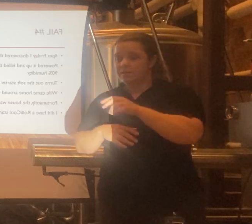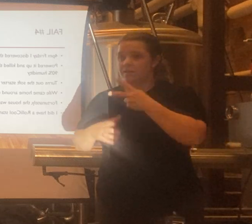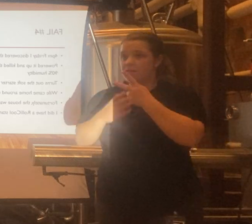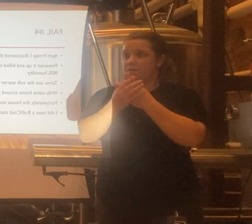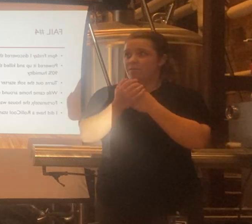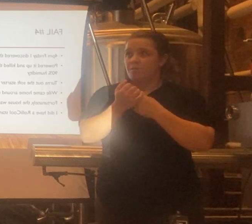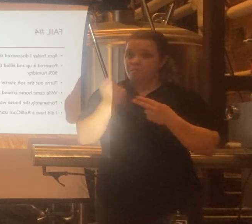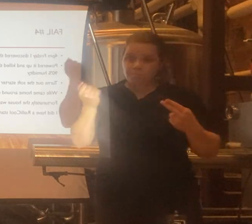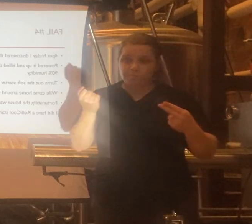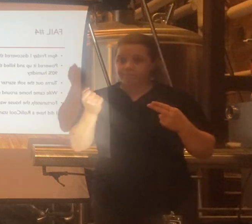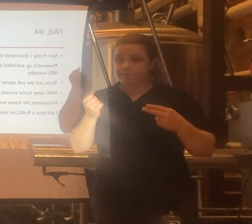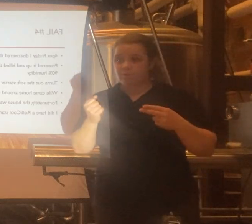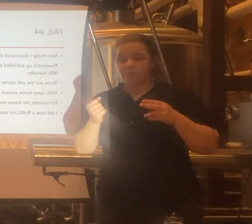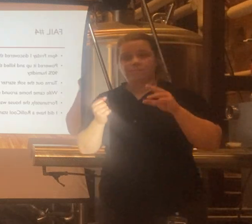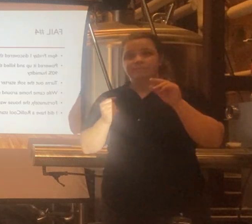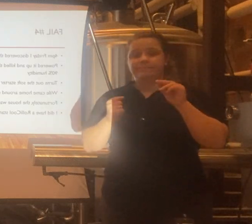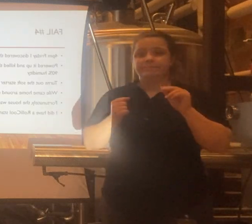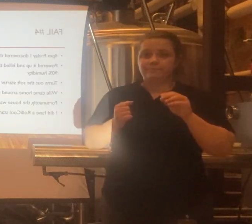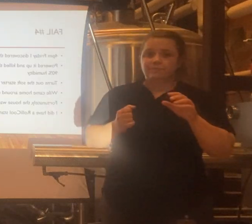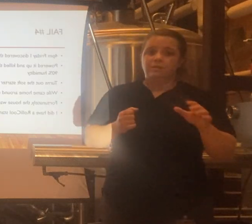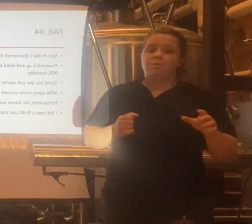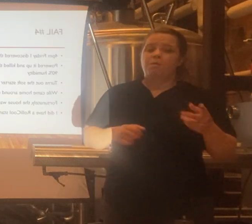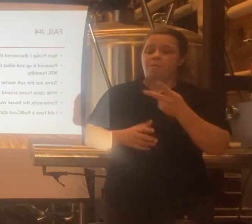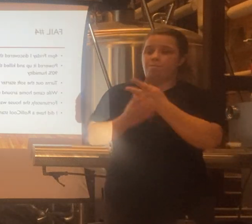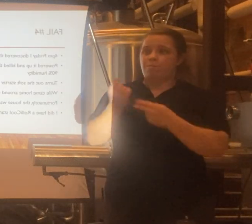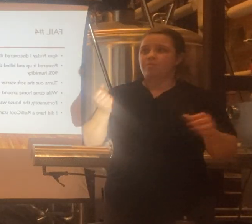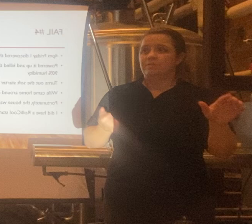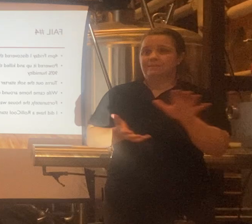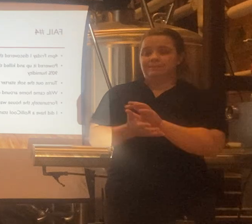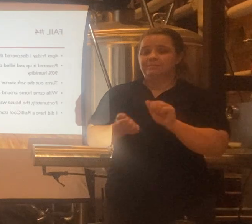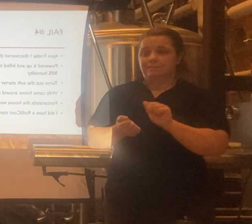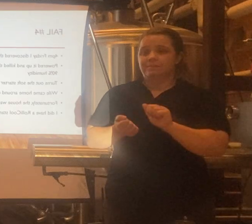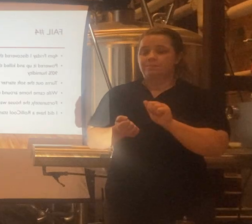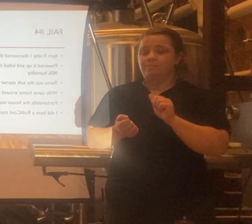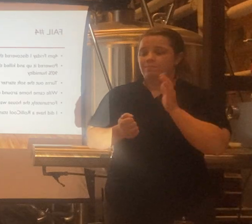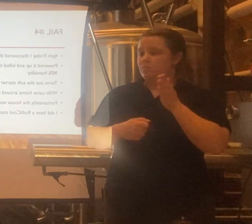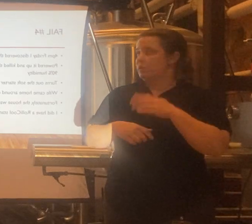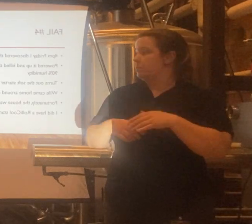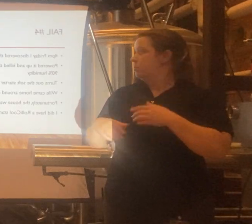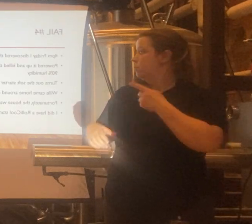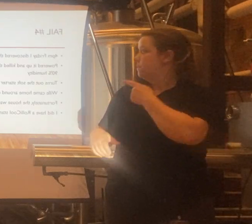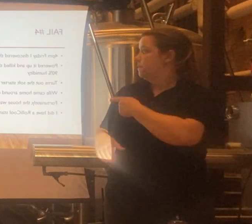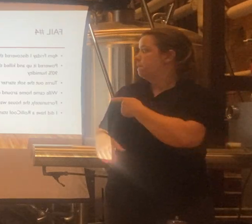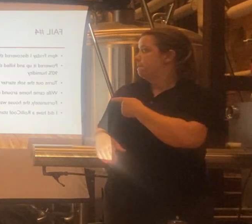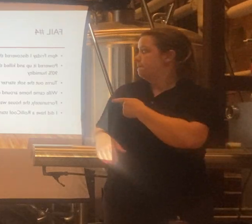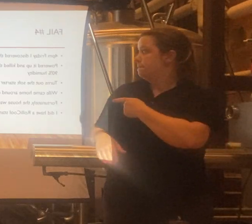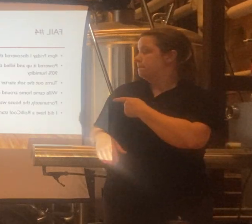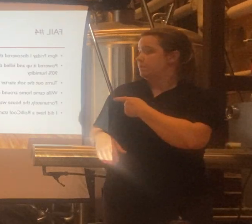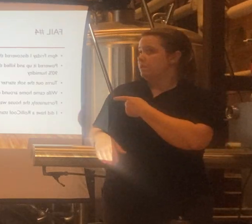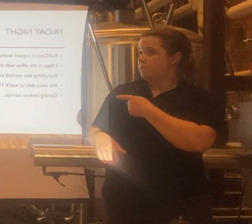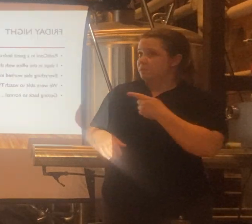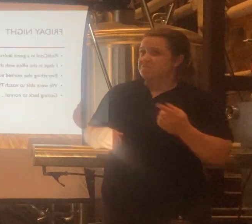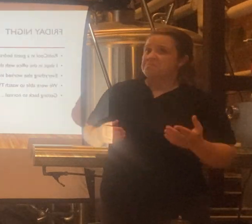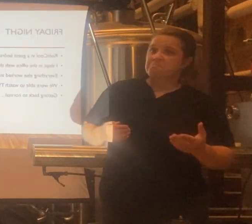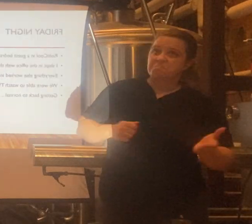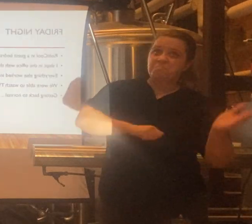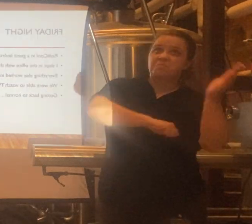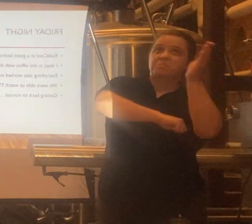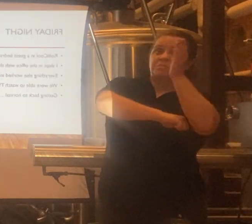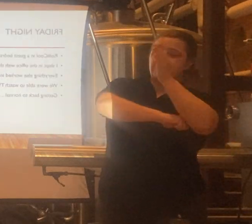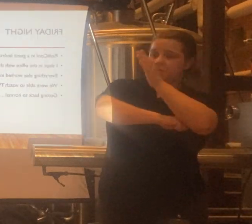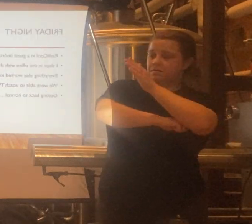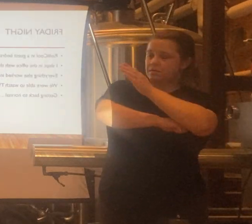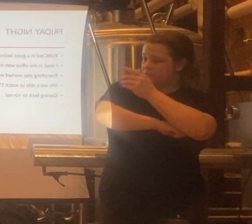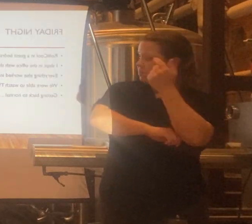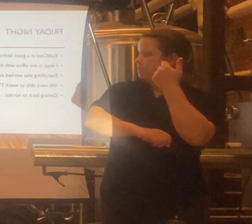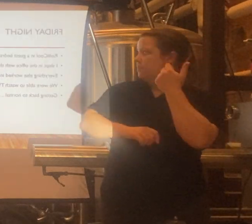damage either one. But fortunately, I've been running most of the day, and I did have a stand-up air conditioner, which really came in handy. It was